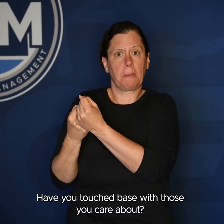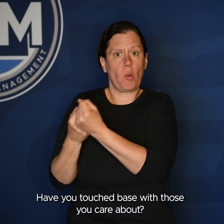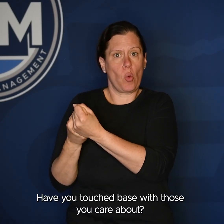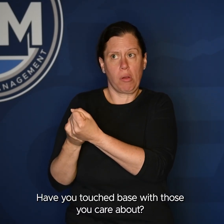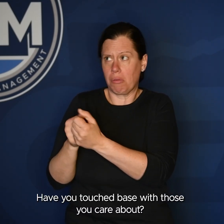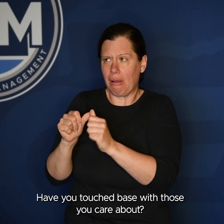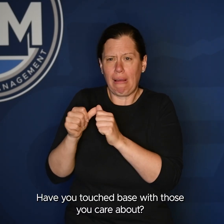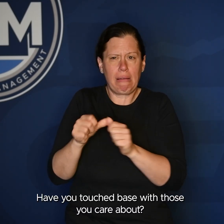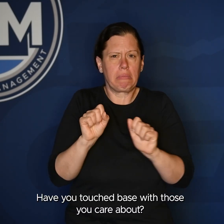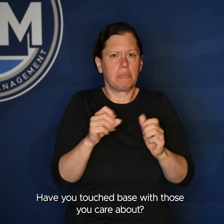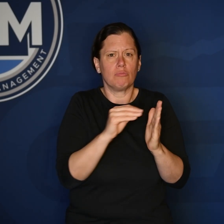about?